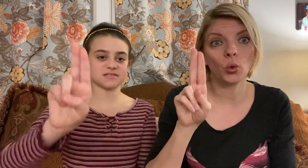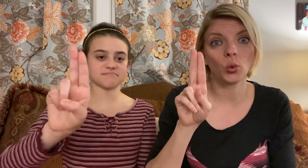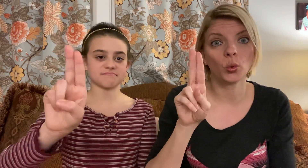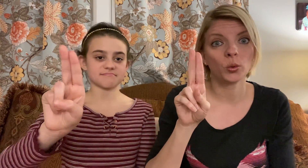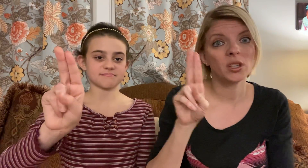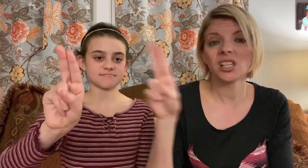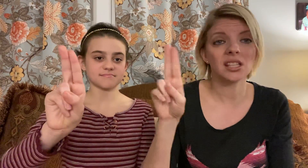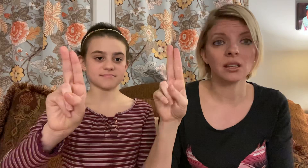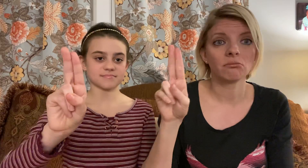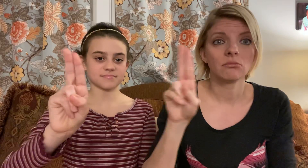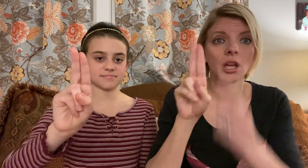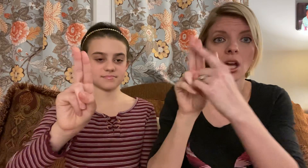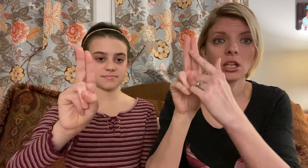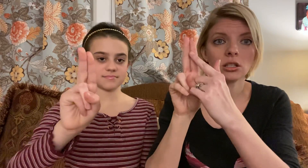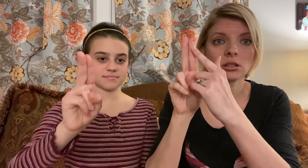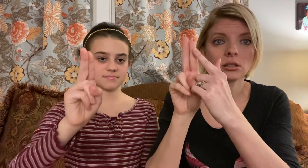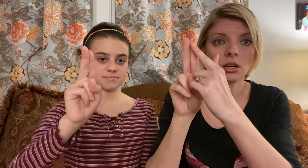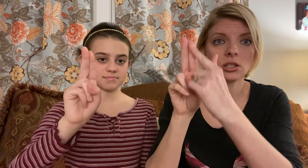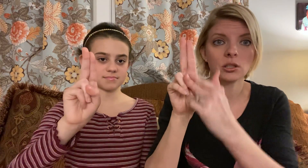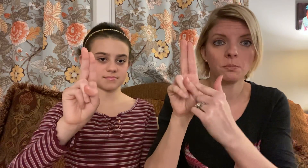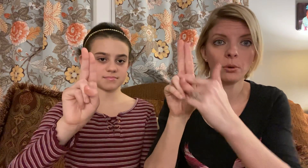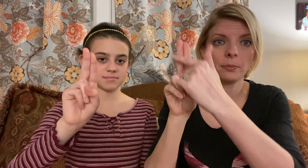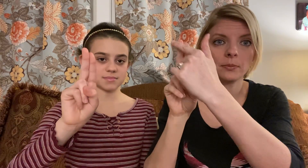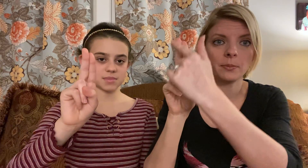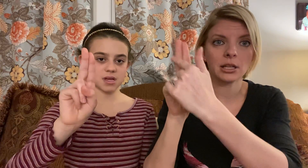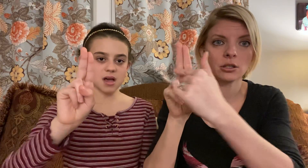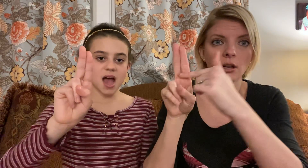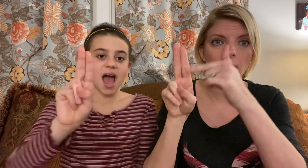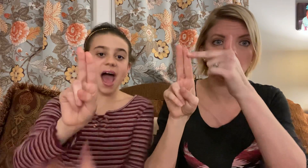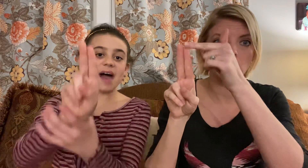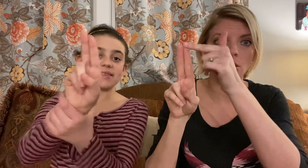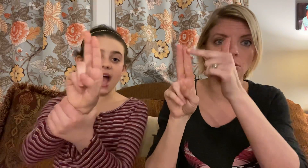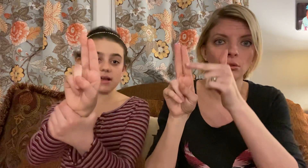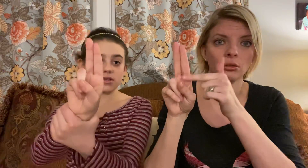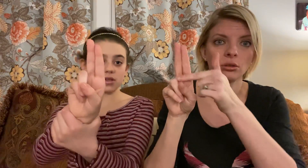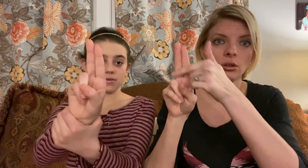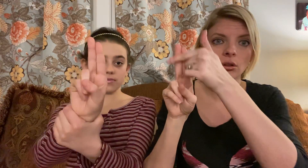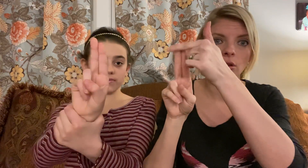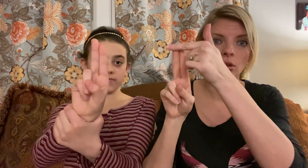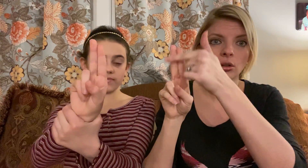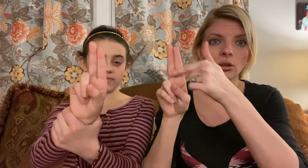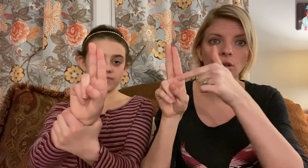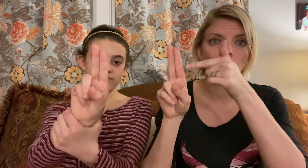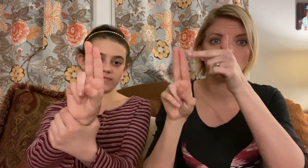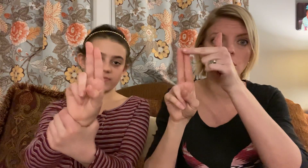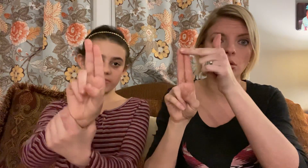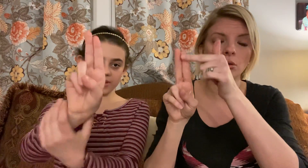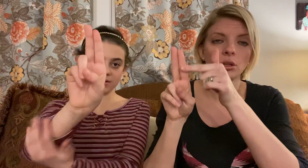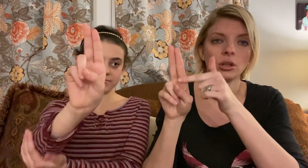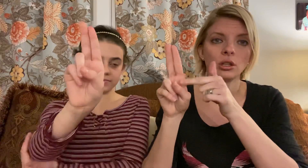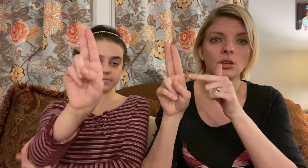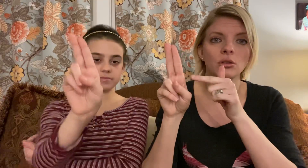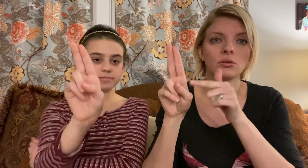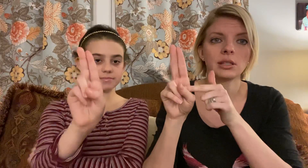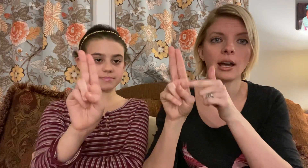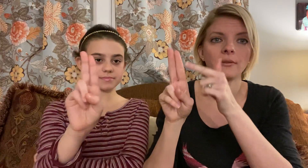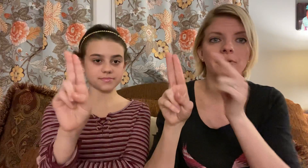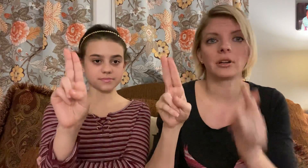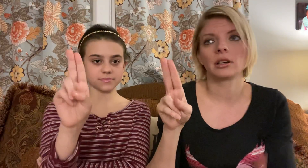U. Easy. And it's just boop. Picture like a U. You use that for a lot